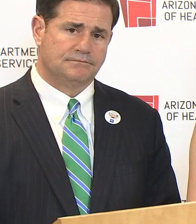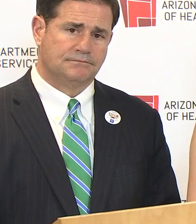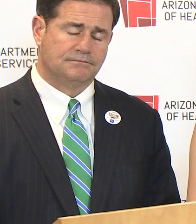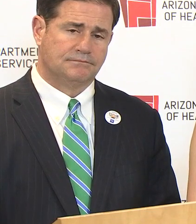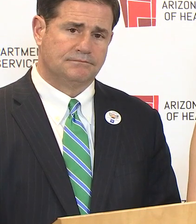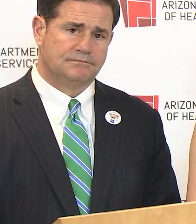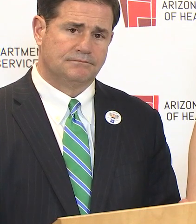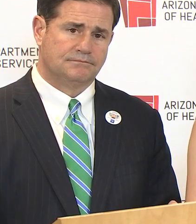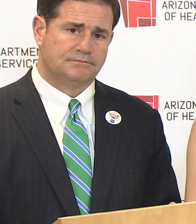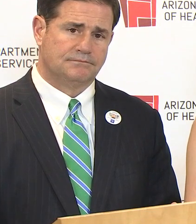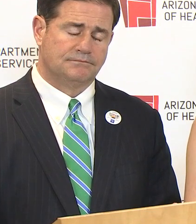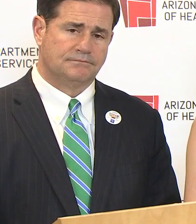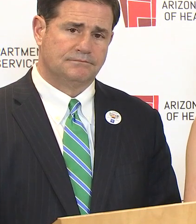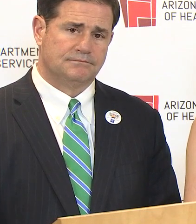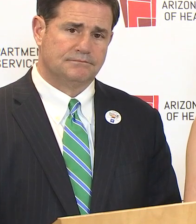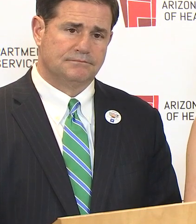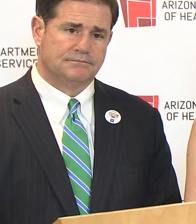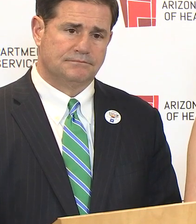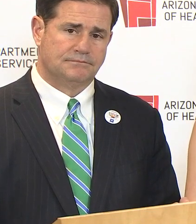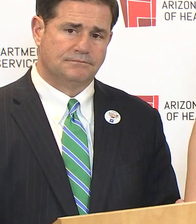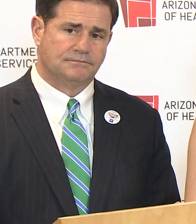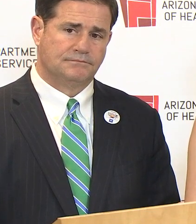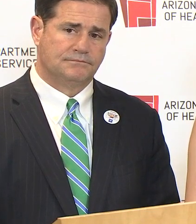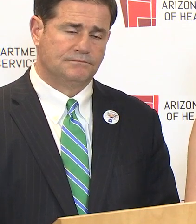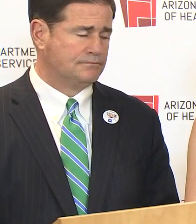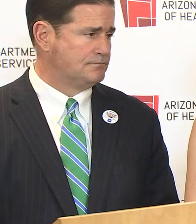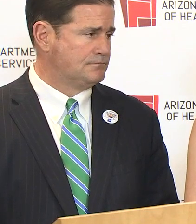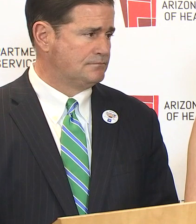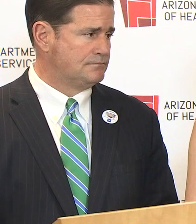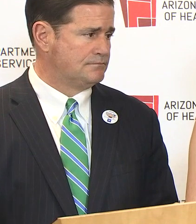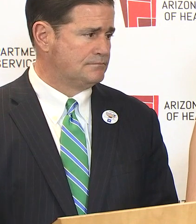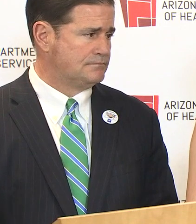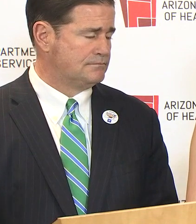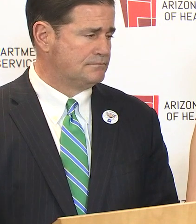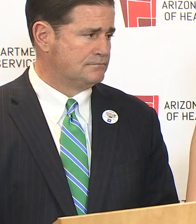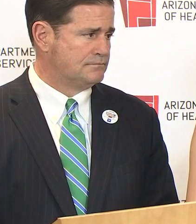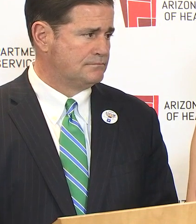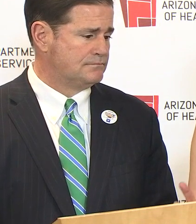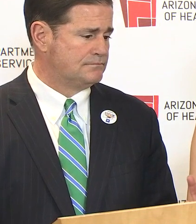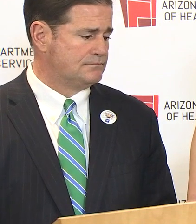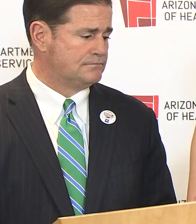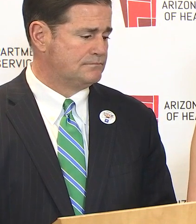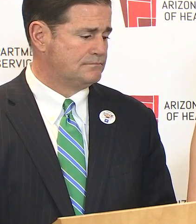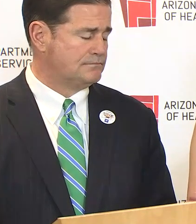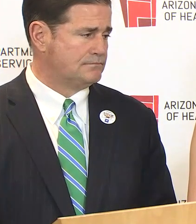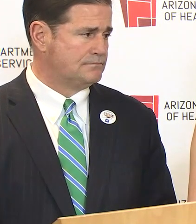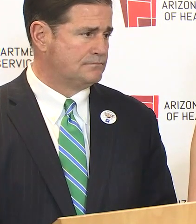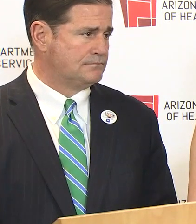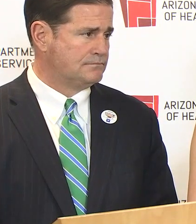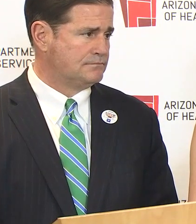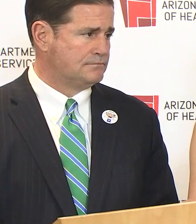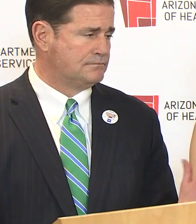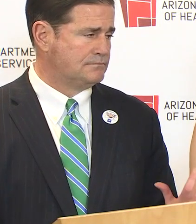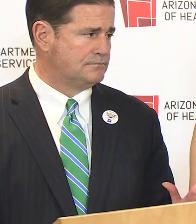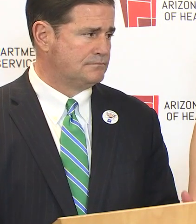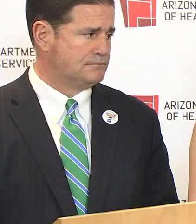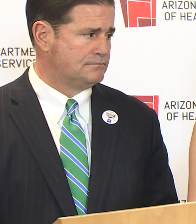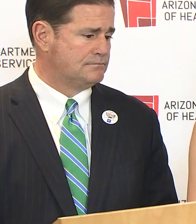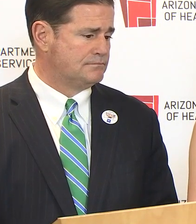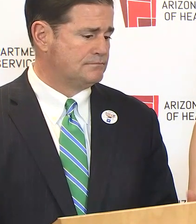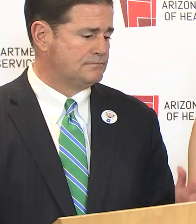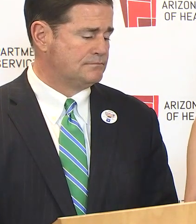absolutely had to go to, there are precautions you can take. If it's a longer trip and if it was just for travel